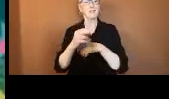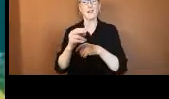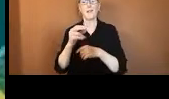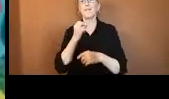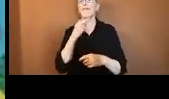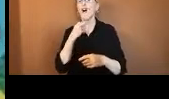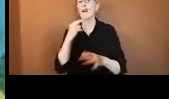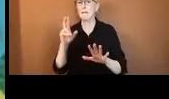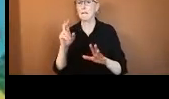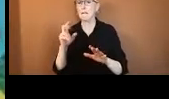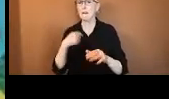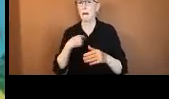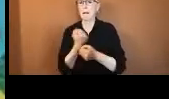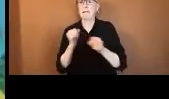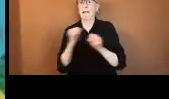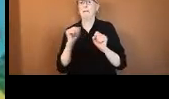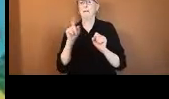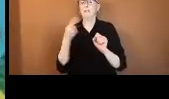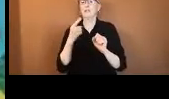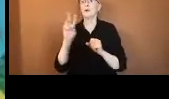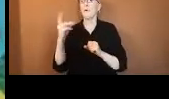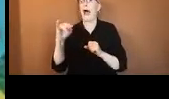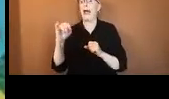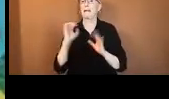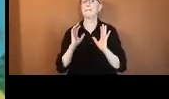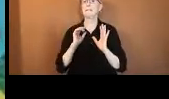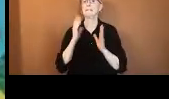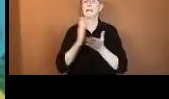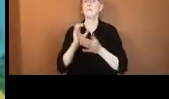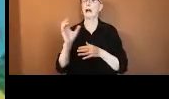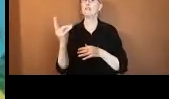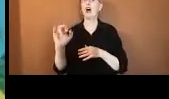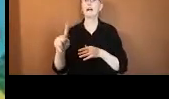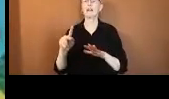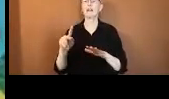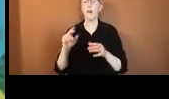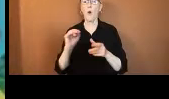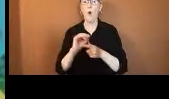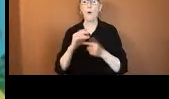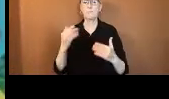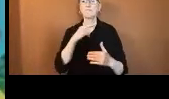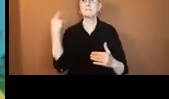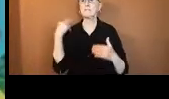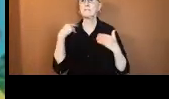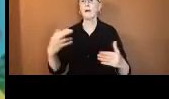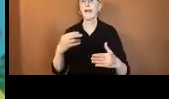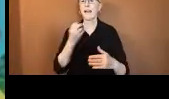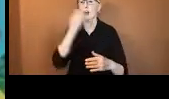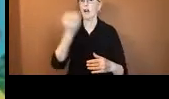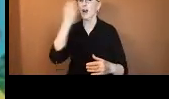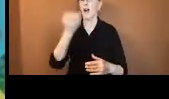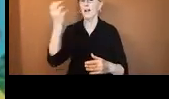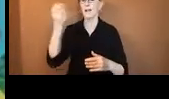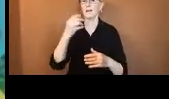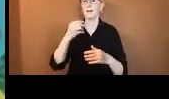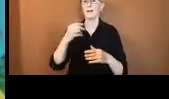hand. Do I play it safe and just do a simple whine? Or do I risk the bat's attention and try to make a better call by